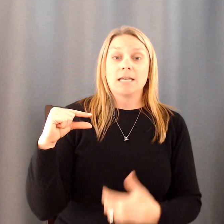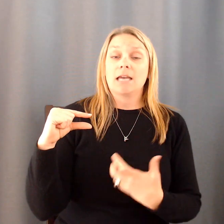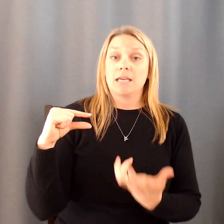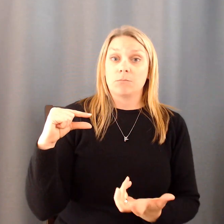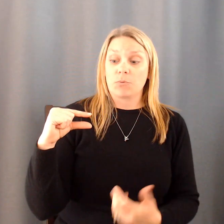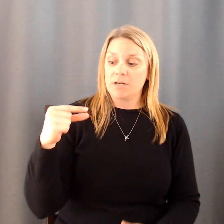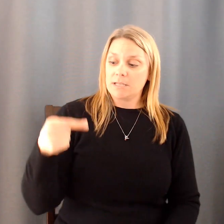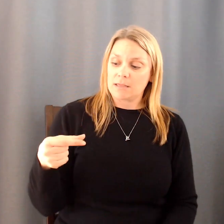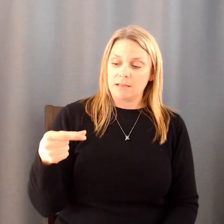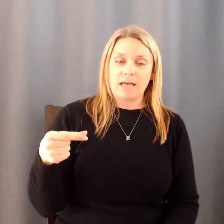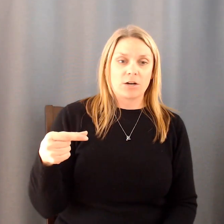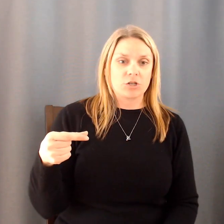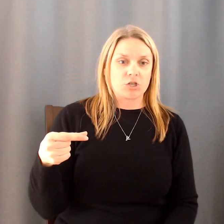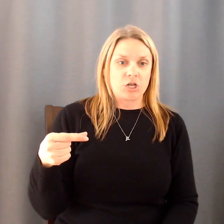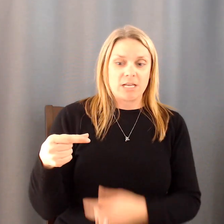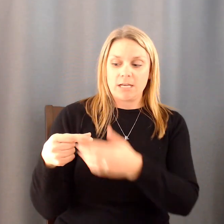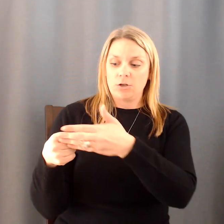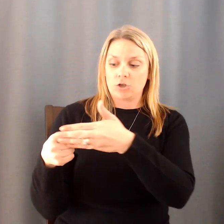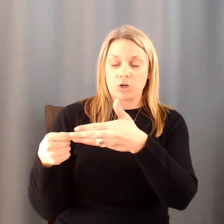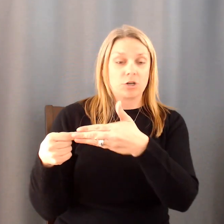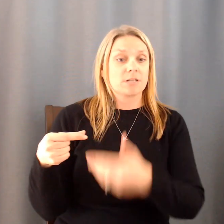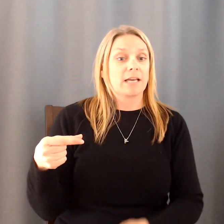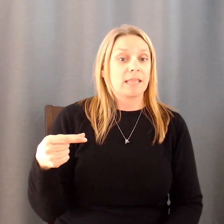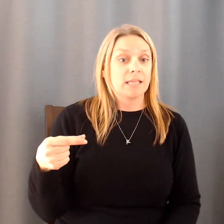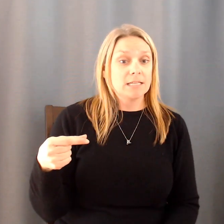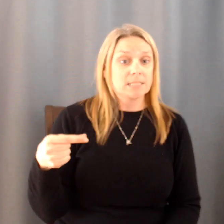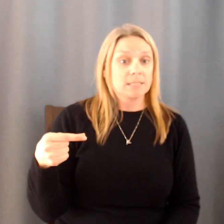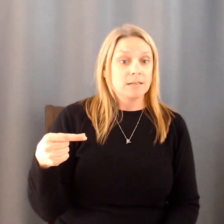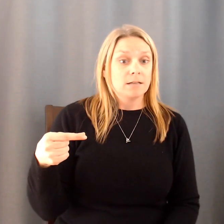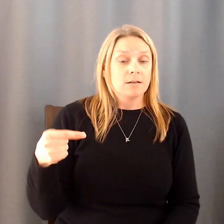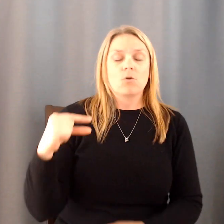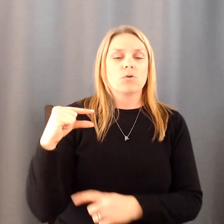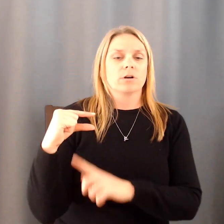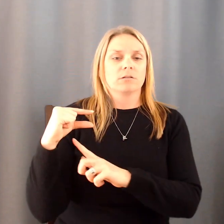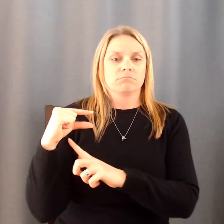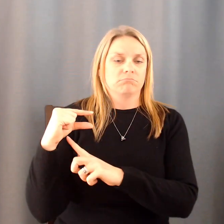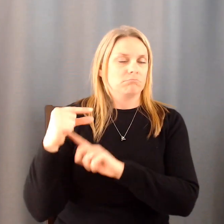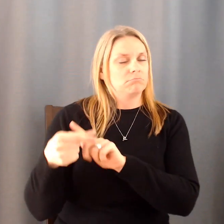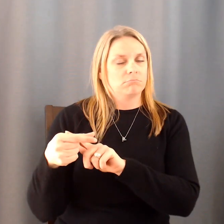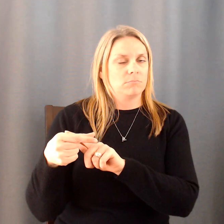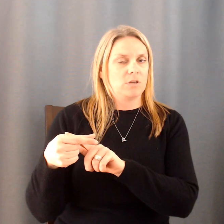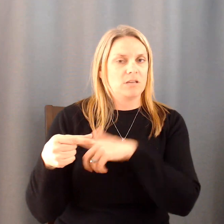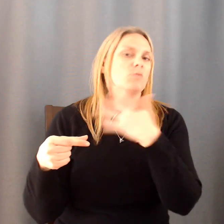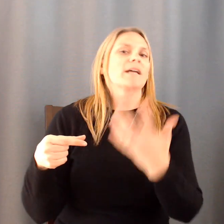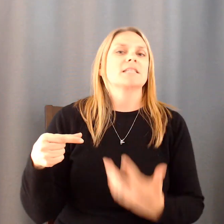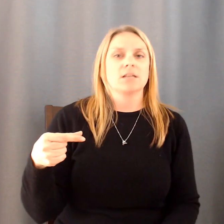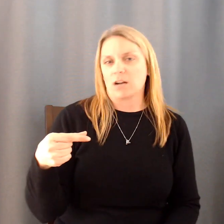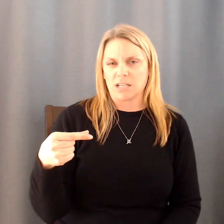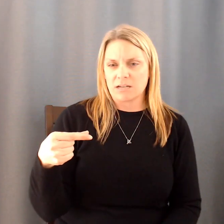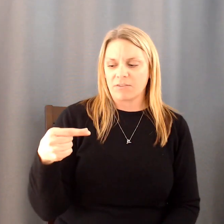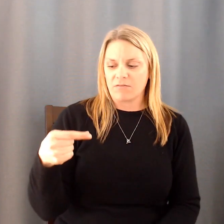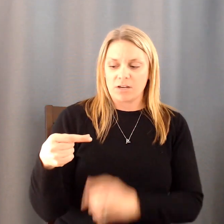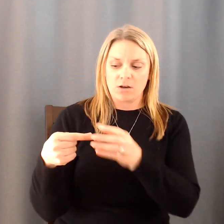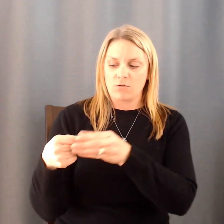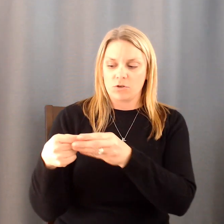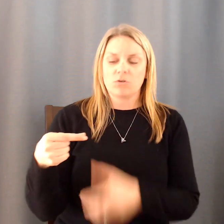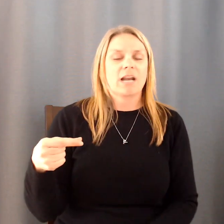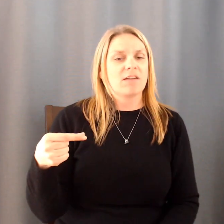in print the letter G turned like this, or you might see it on a different video. You can have the